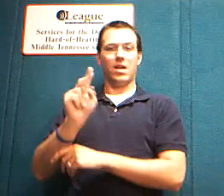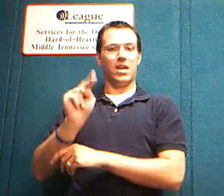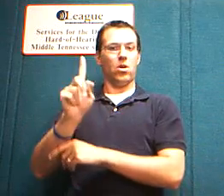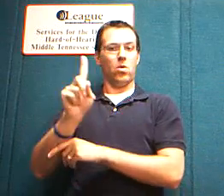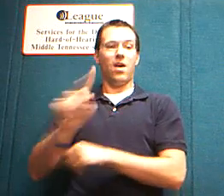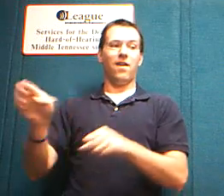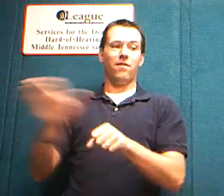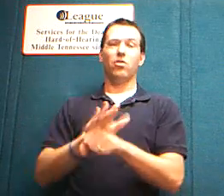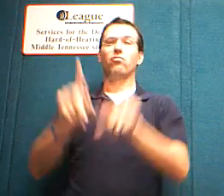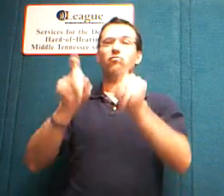CDC